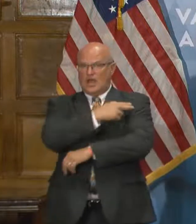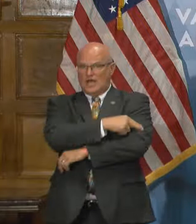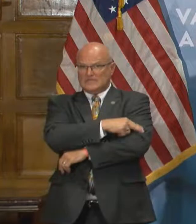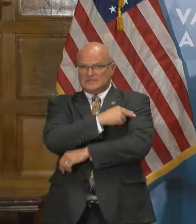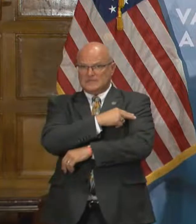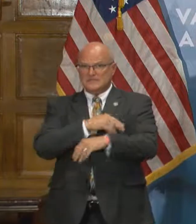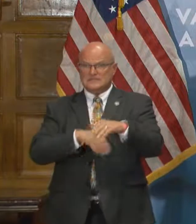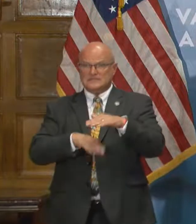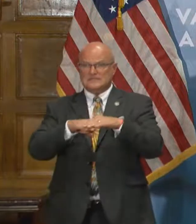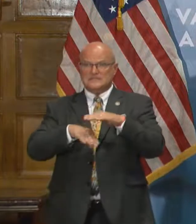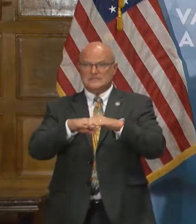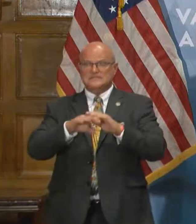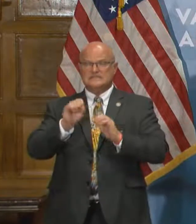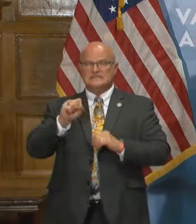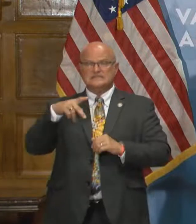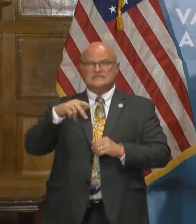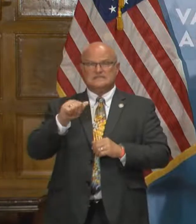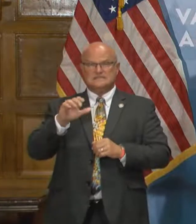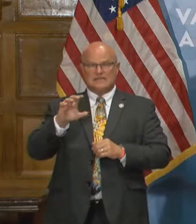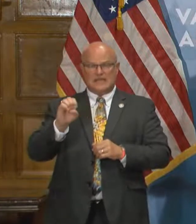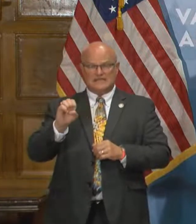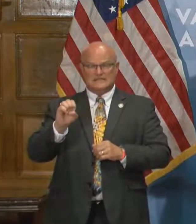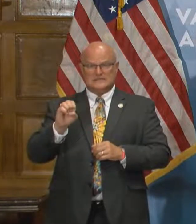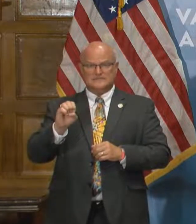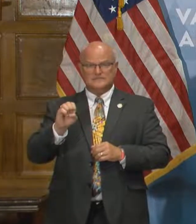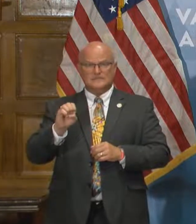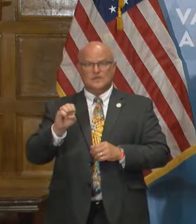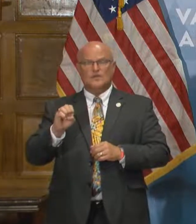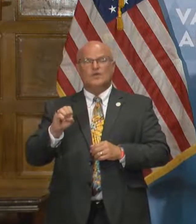hospital space, and